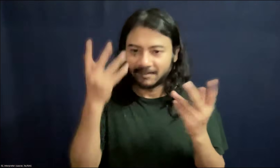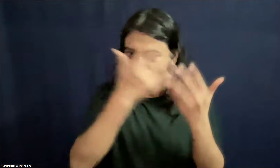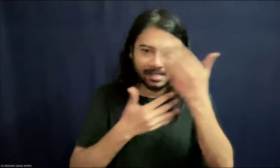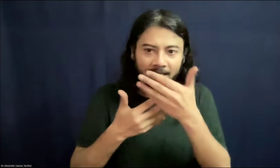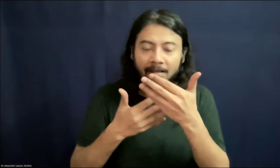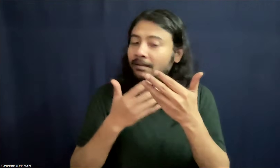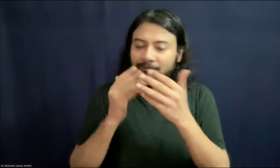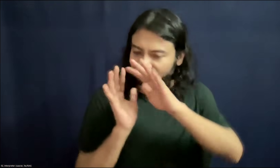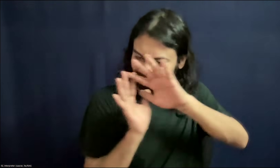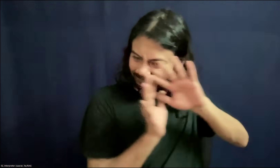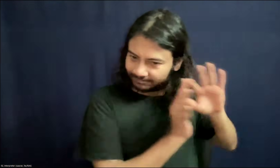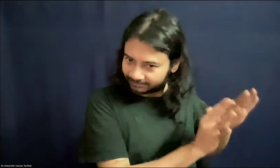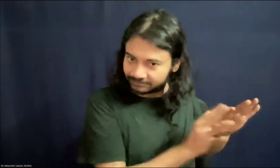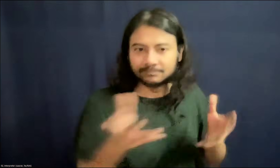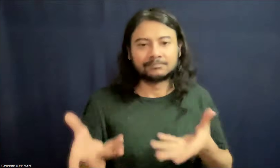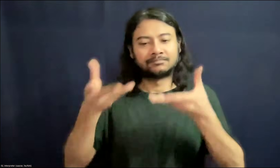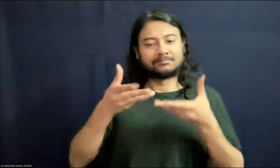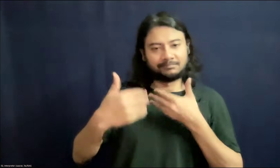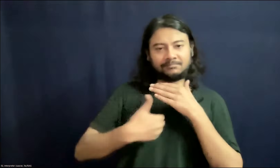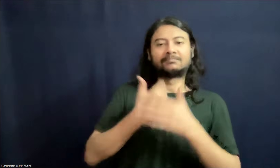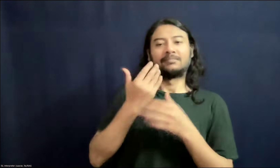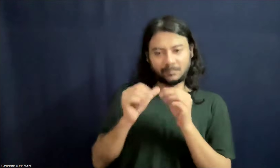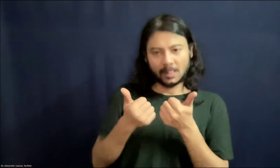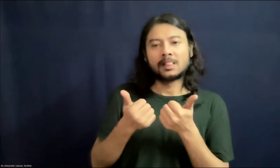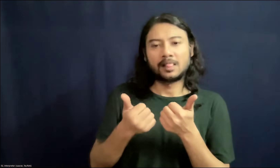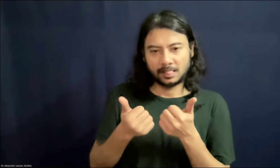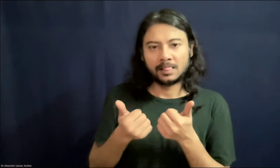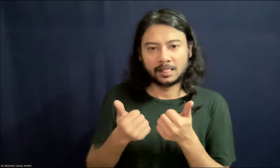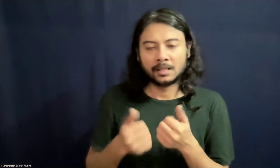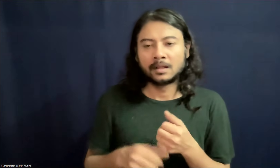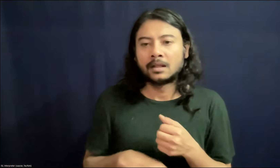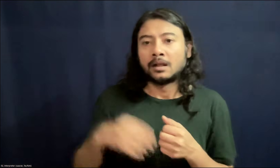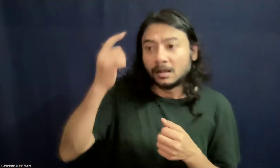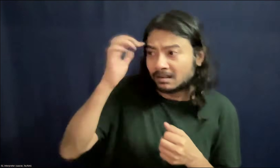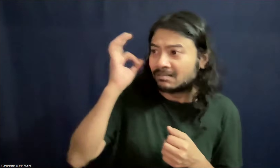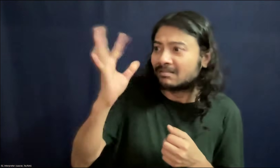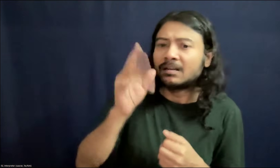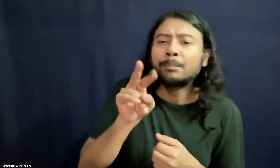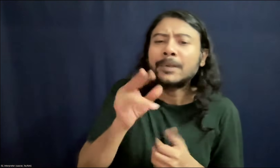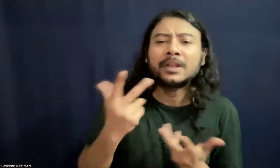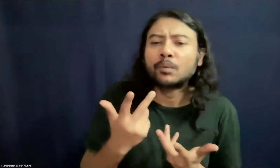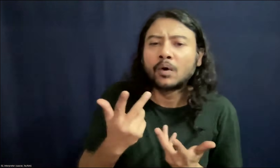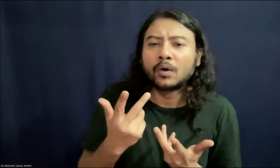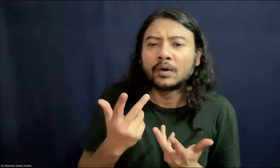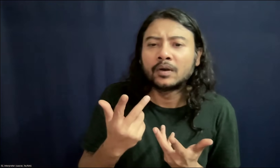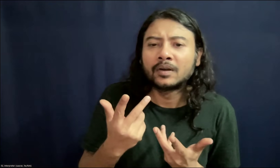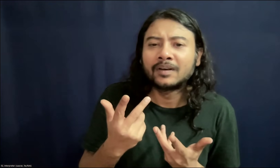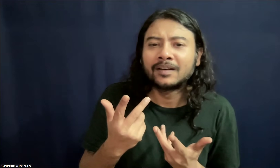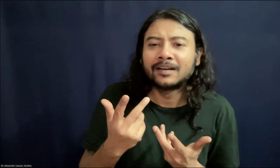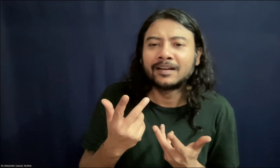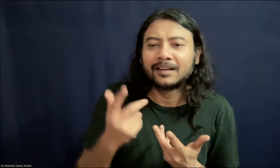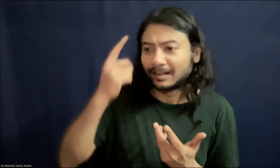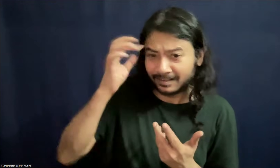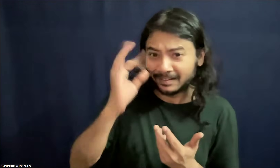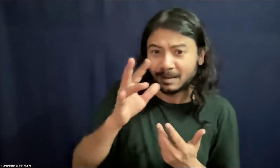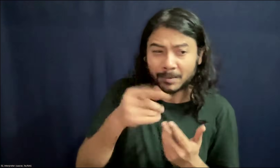Becoming wise, we know that the definition of wise means you should know who you are, who is Krishna, what is the